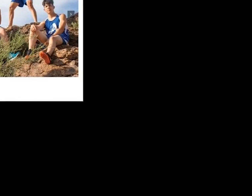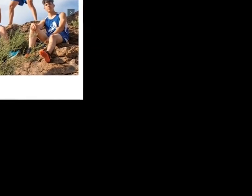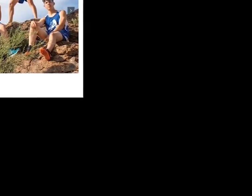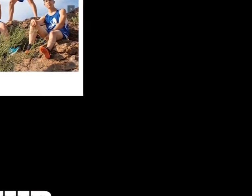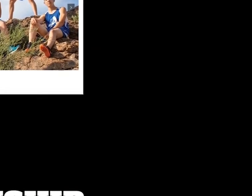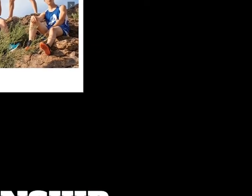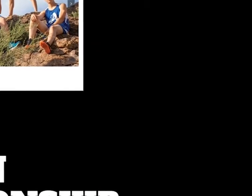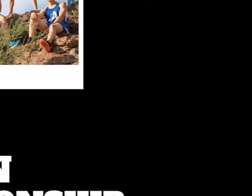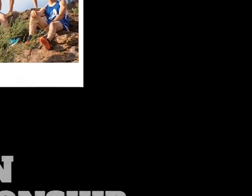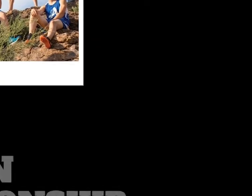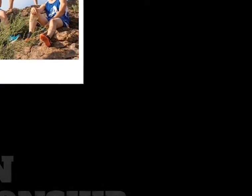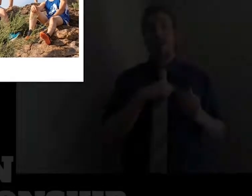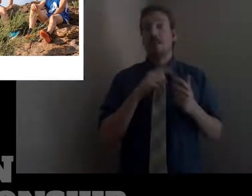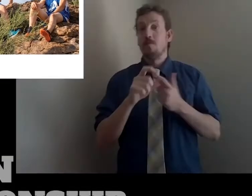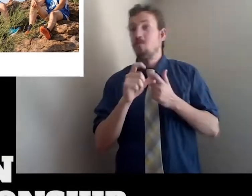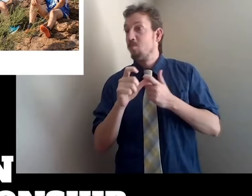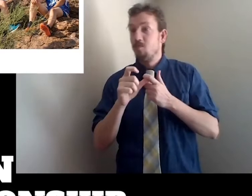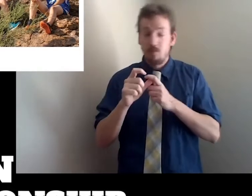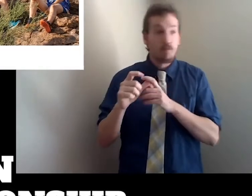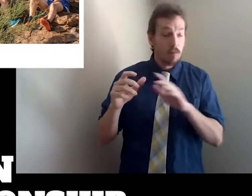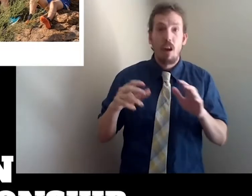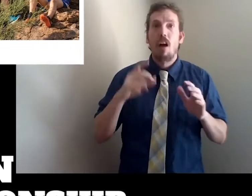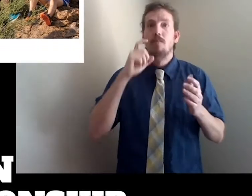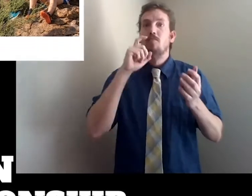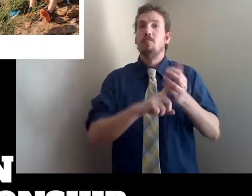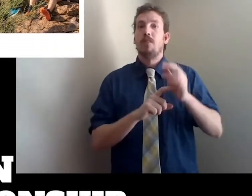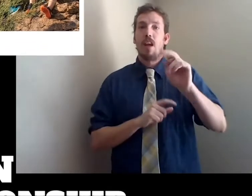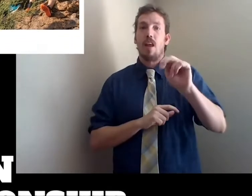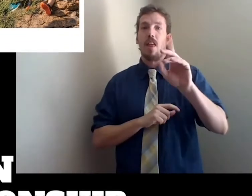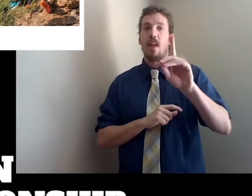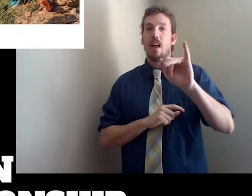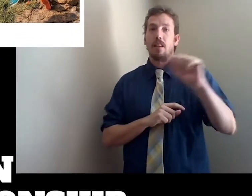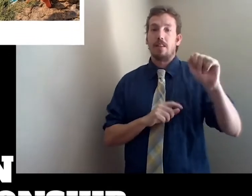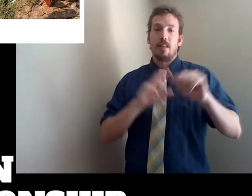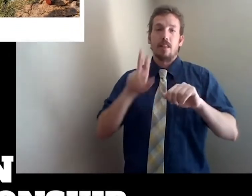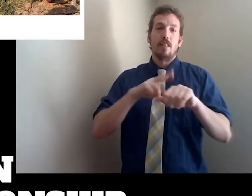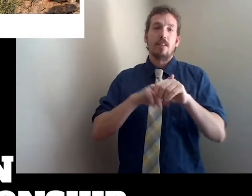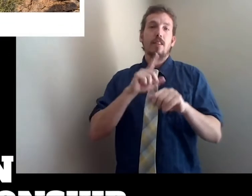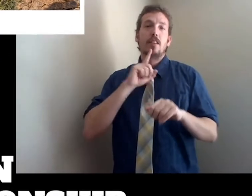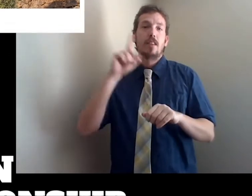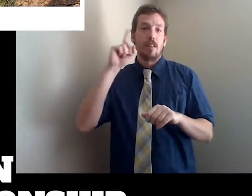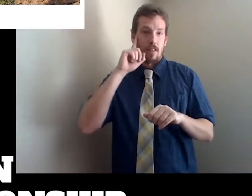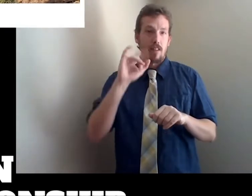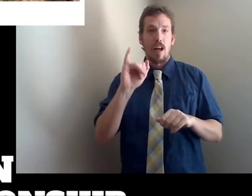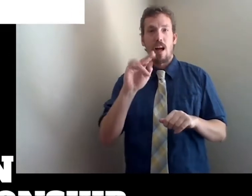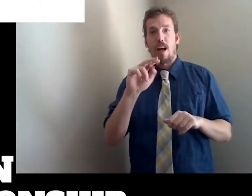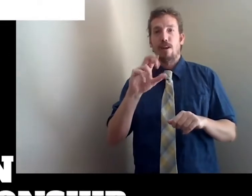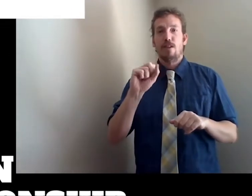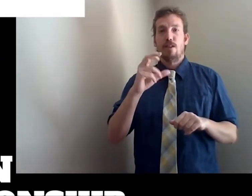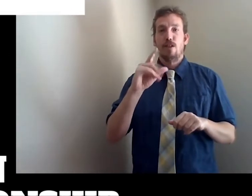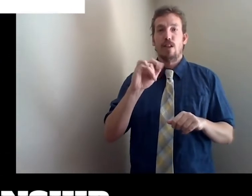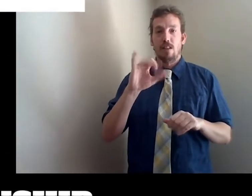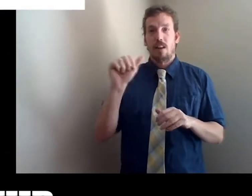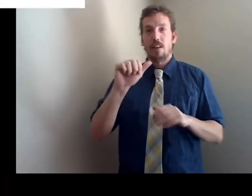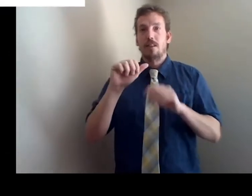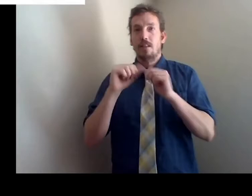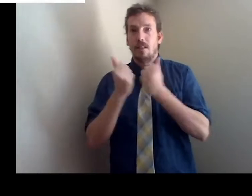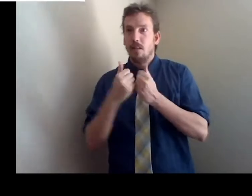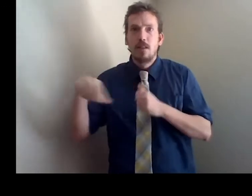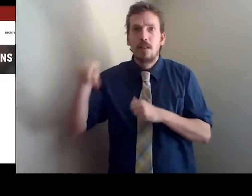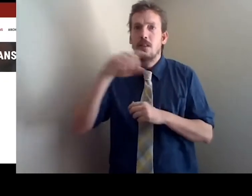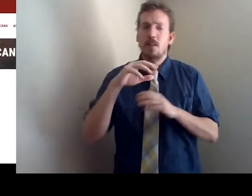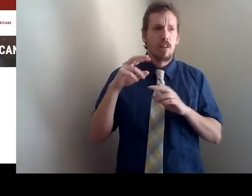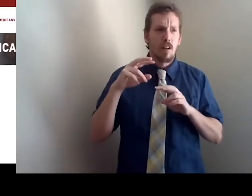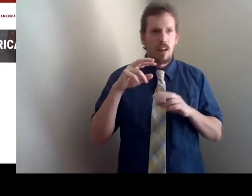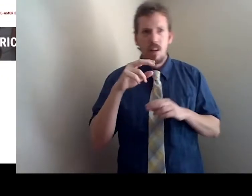ASDB cross-country athletes and coaches pose on a mountaintop. As runners, we were recognized under the National Deaf Interscholastic